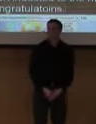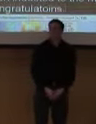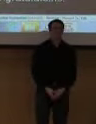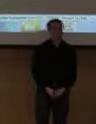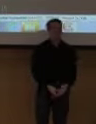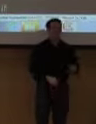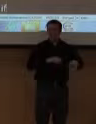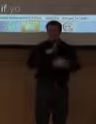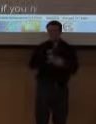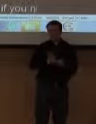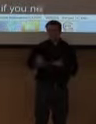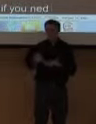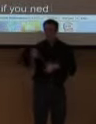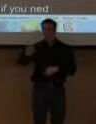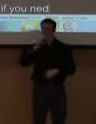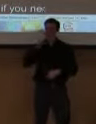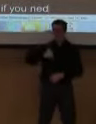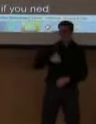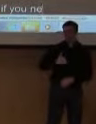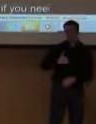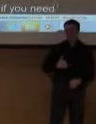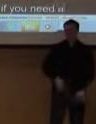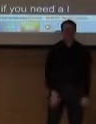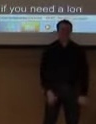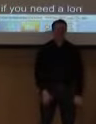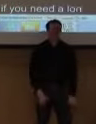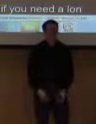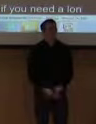it's also an RIT. Well,